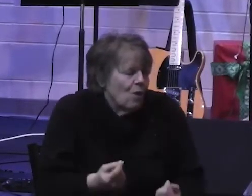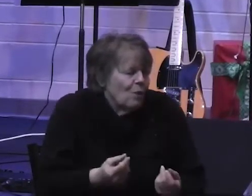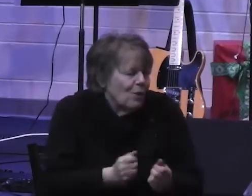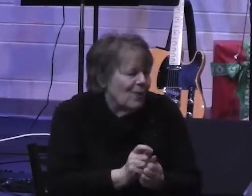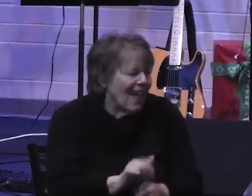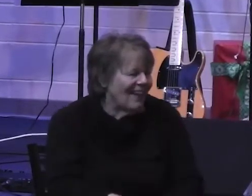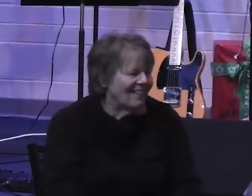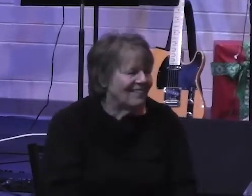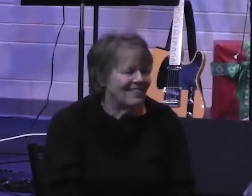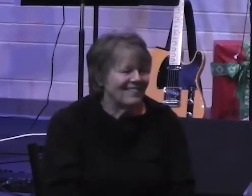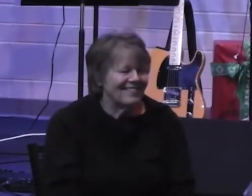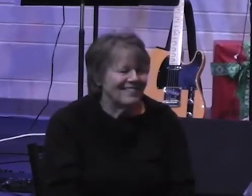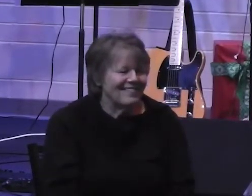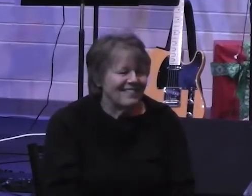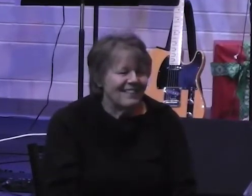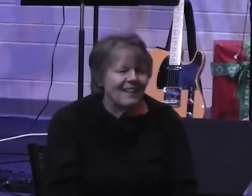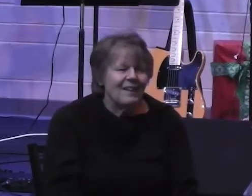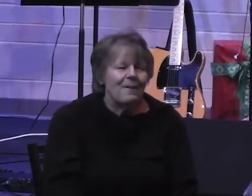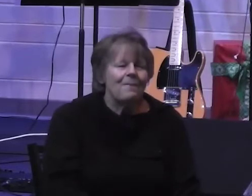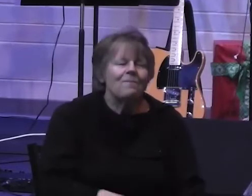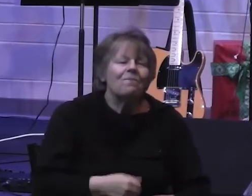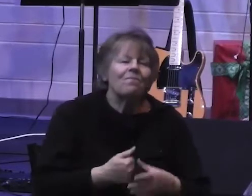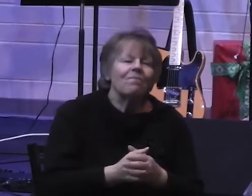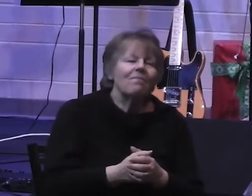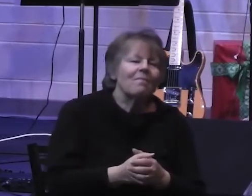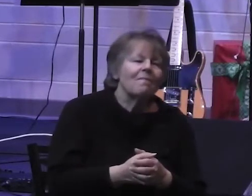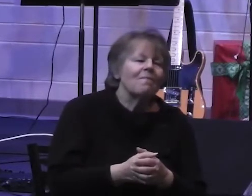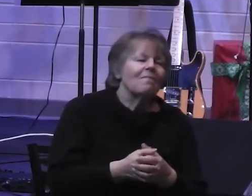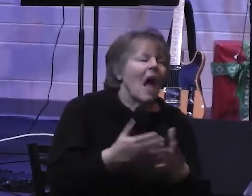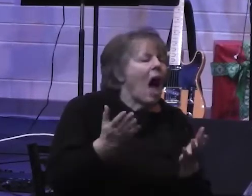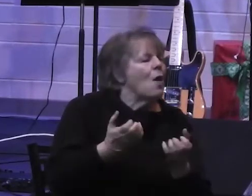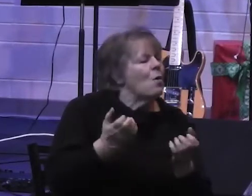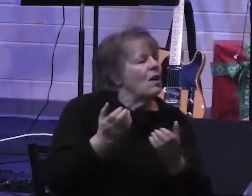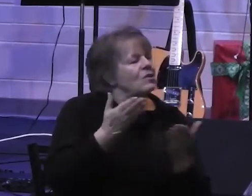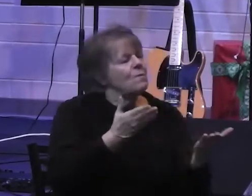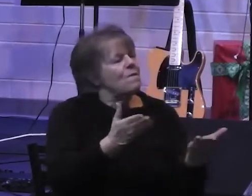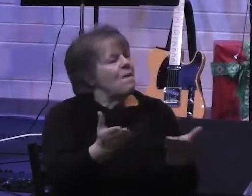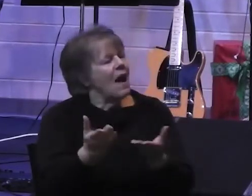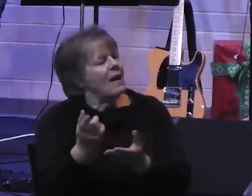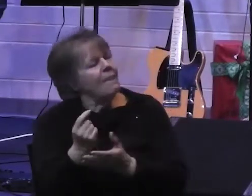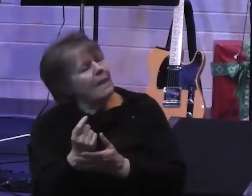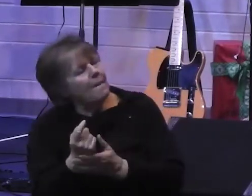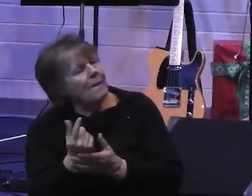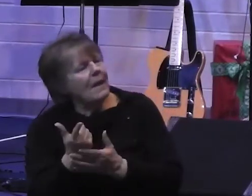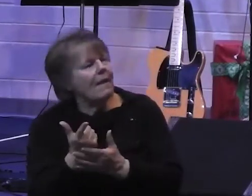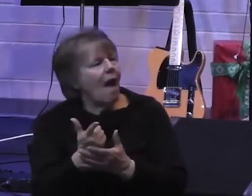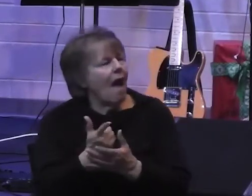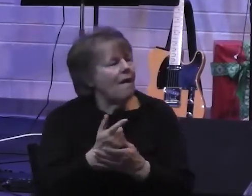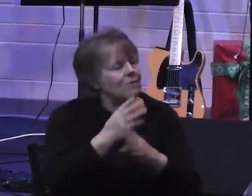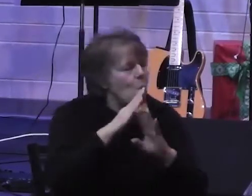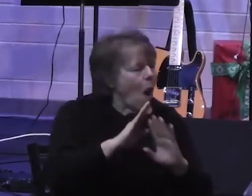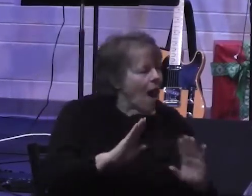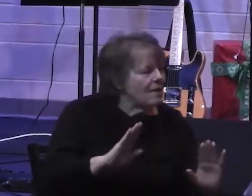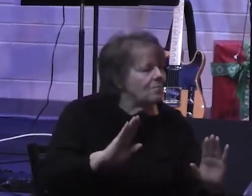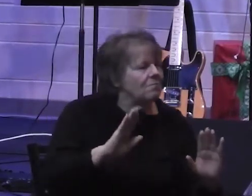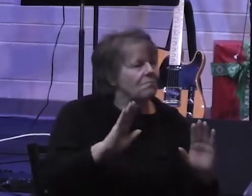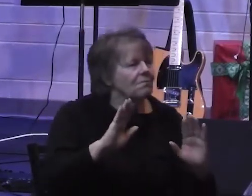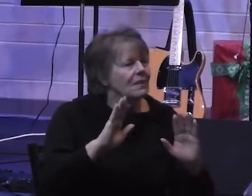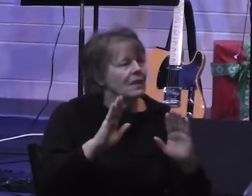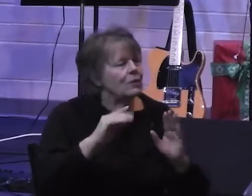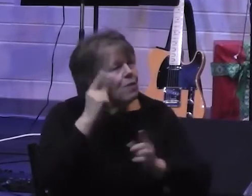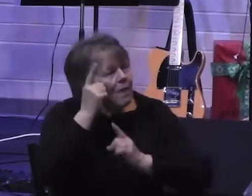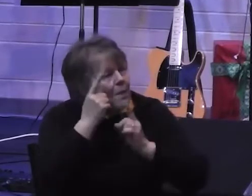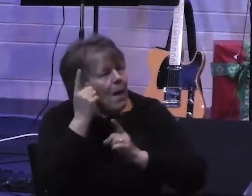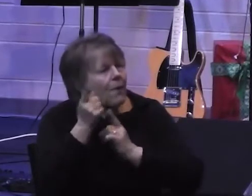So what do we do with that? Here's how I want to give us some space to let this sink in. Worship team's going to come back up,